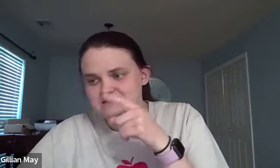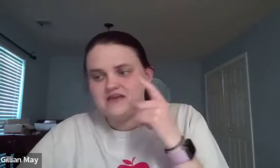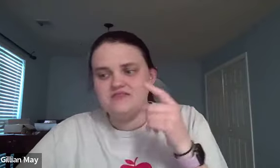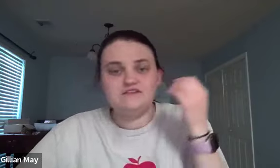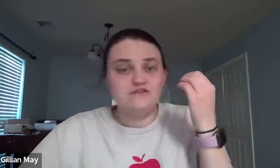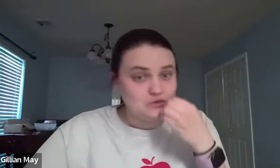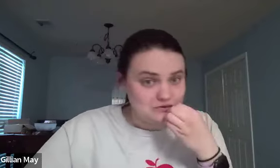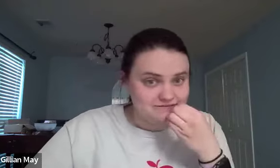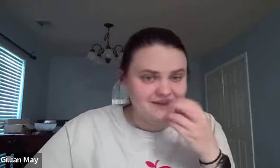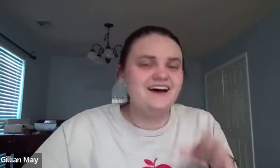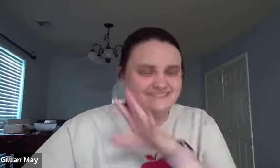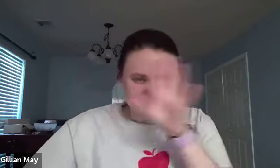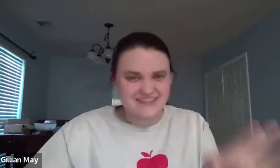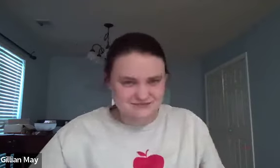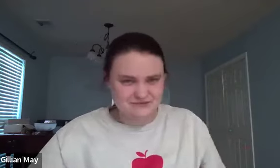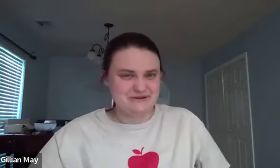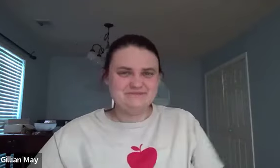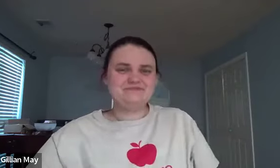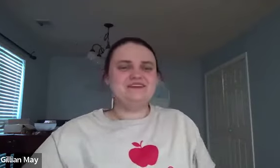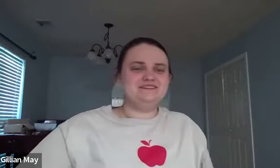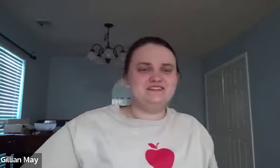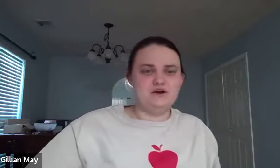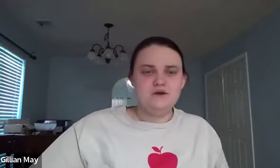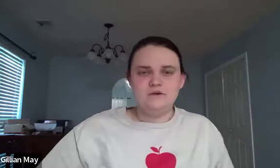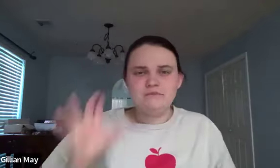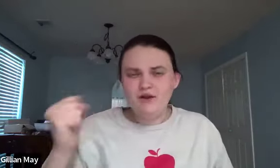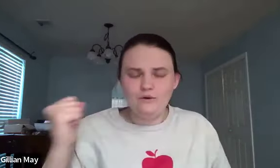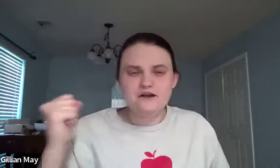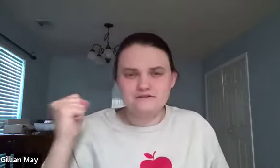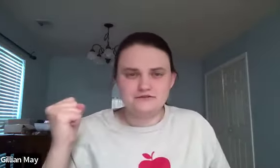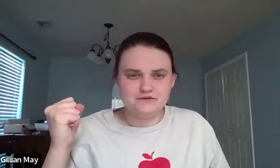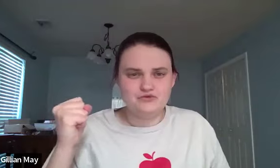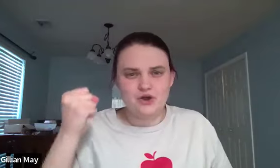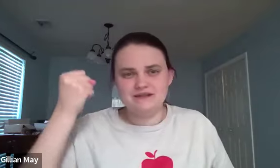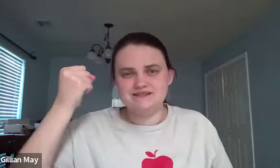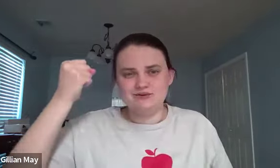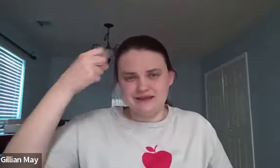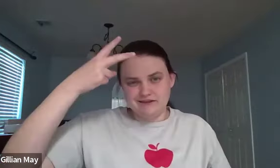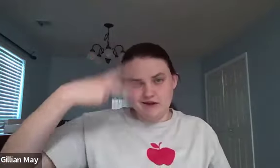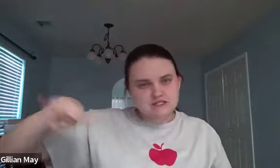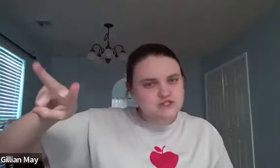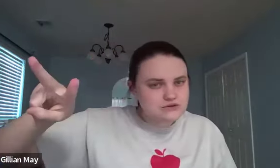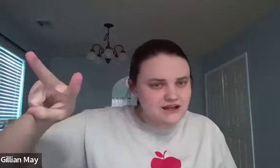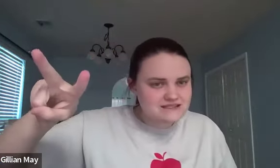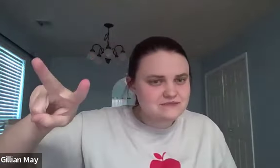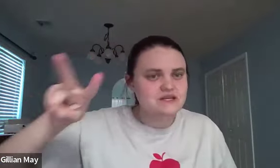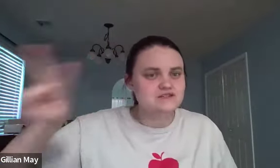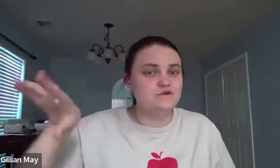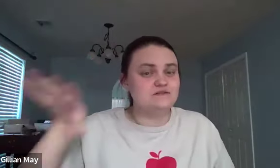and then food. That's what they were. So we might hold off on our food though until like the next two classes because food's a